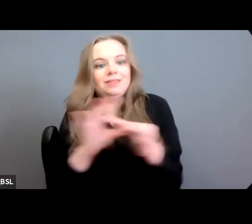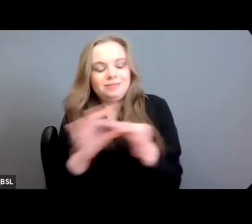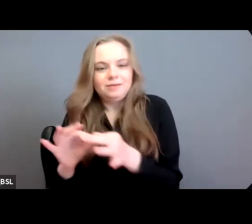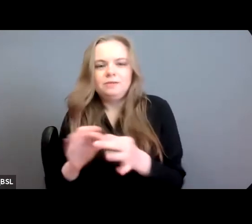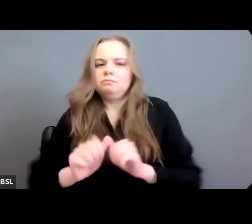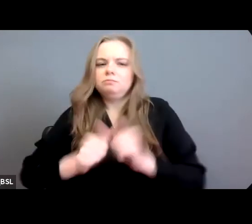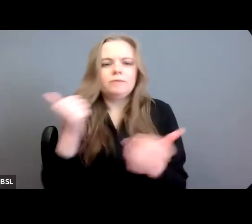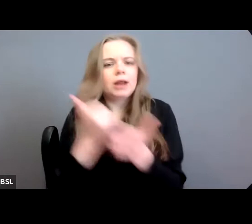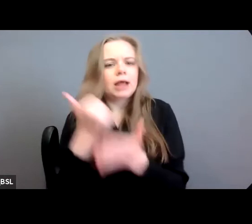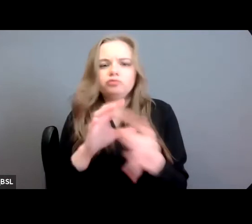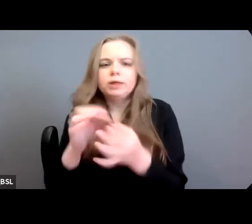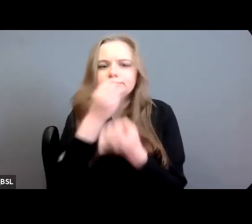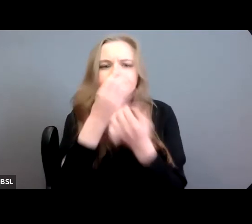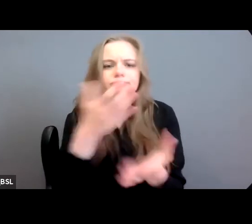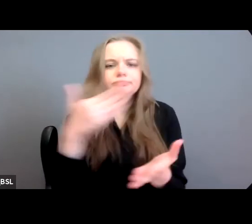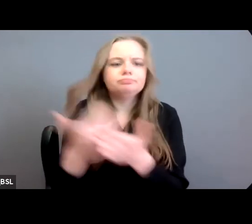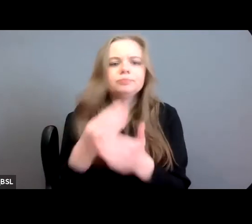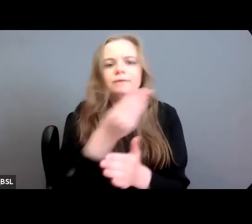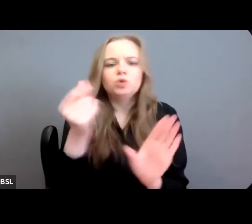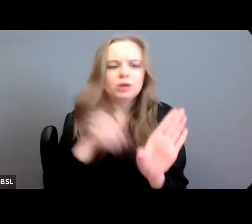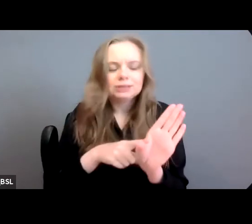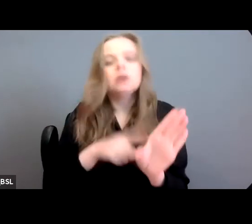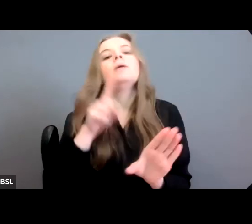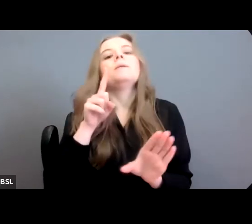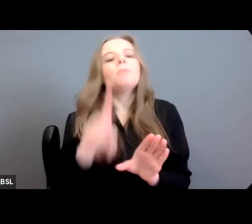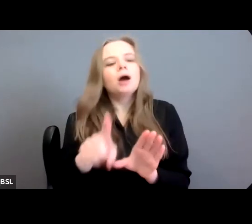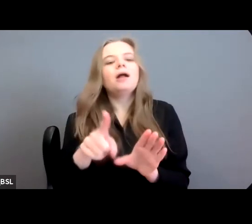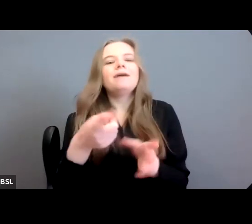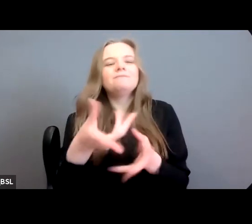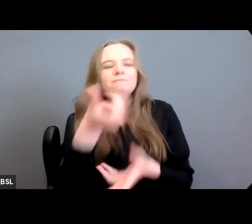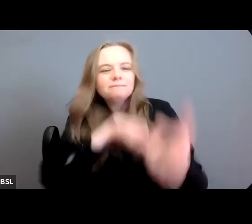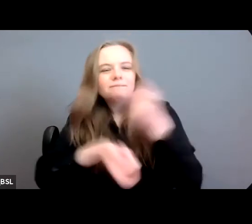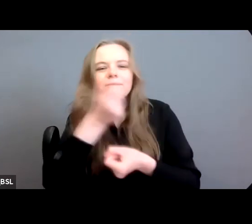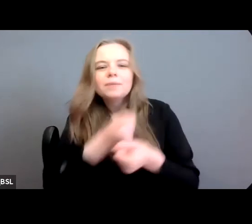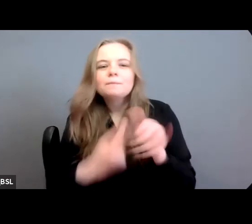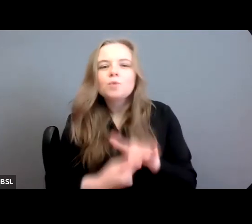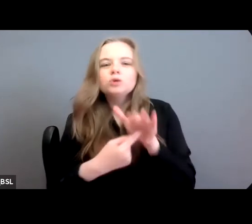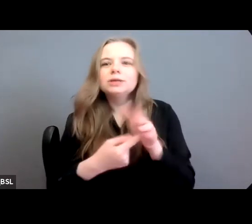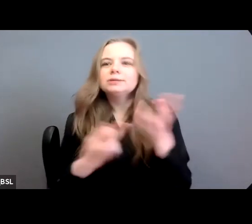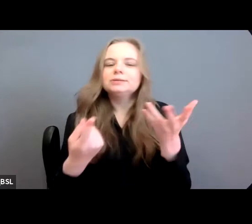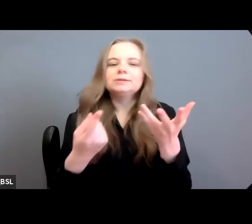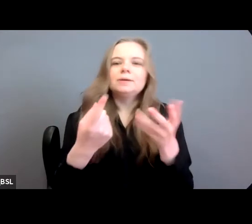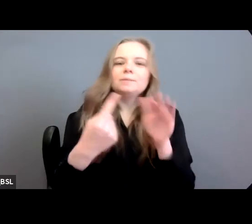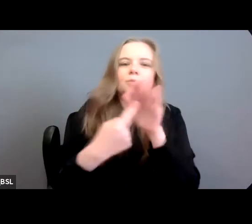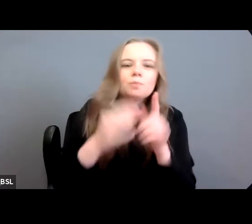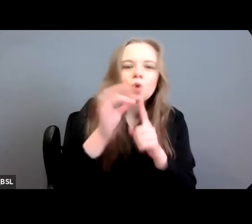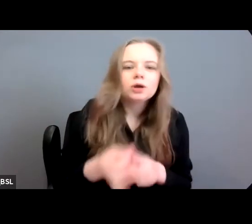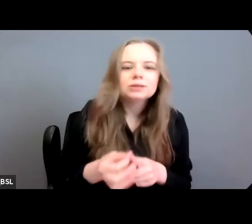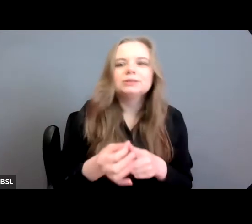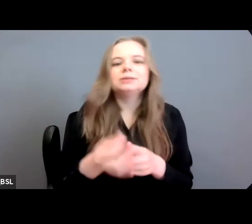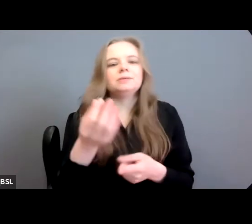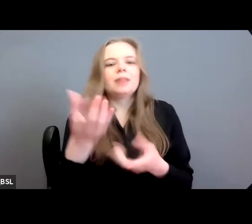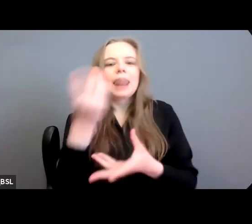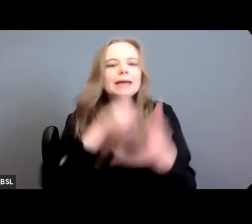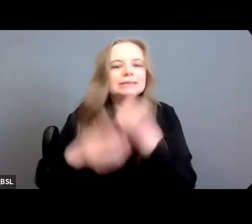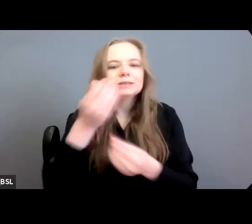for the past couple of years, but also because it's drawing out some really important lessons and points that it's now time